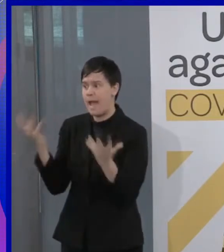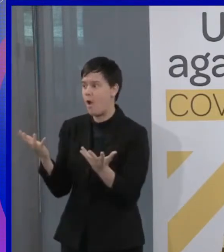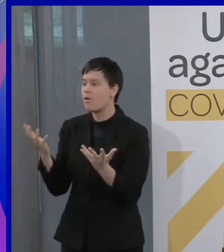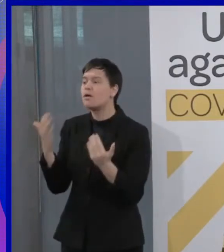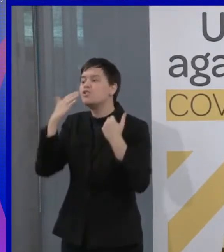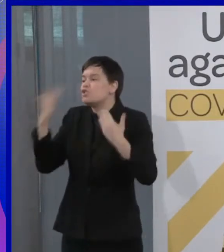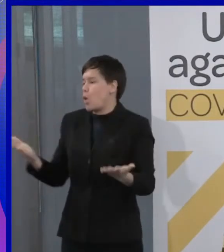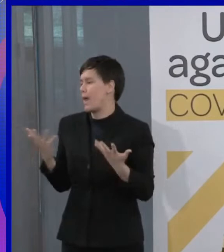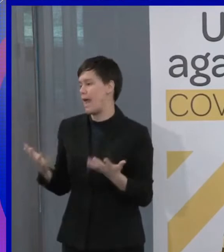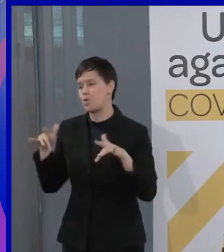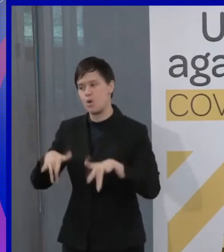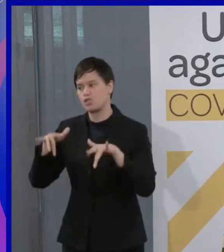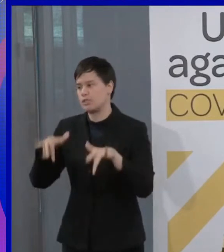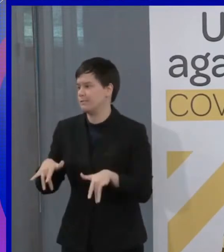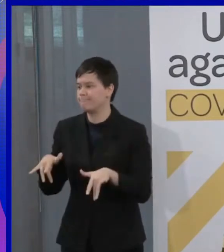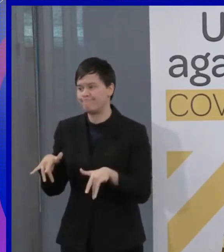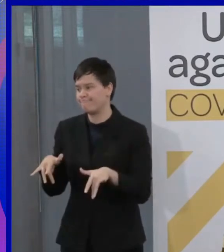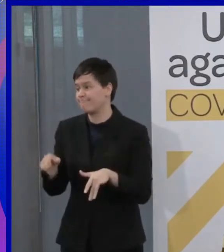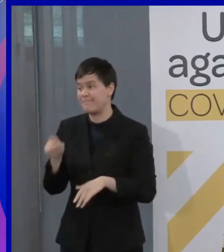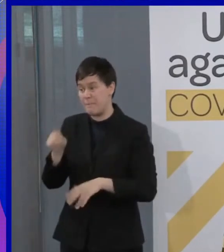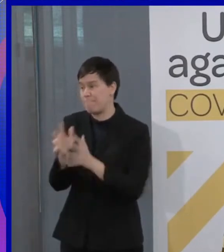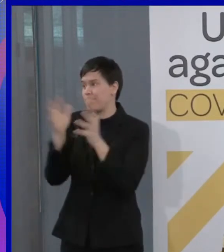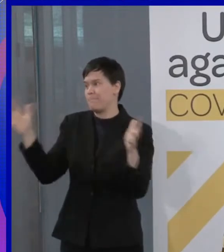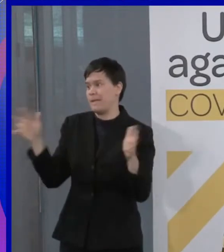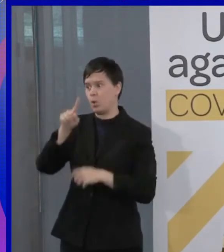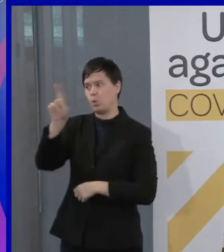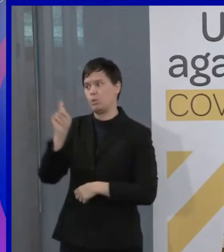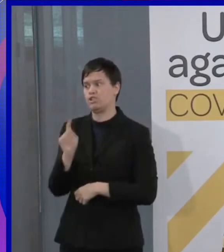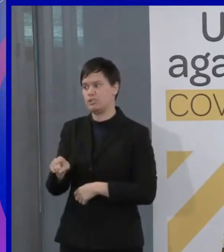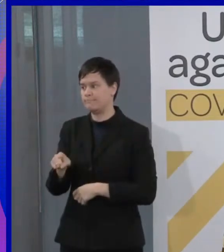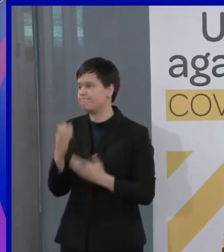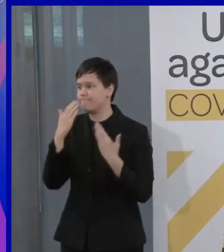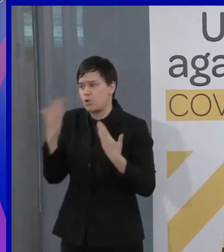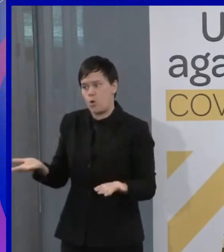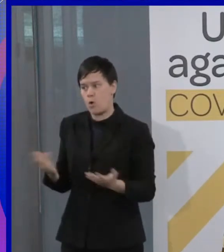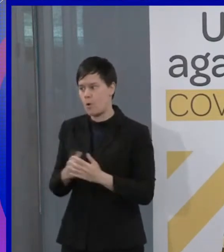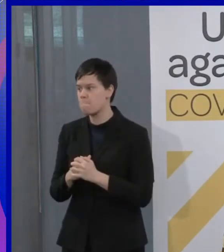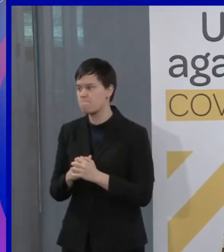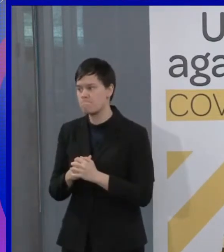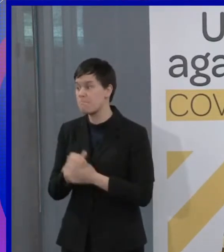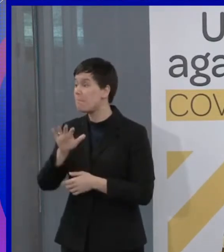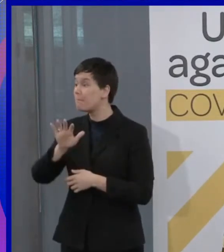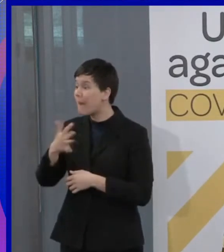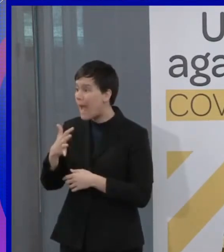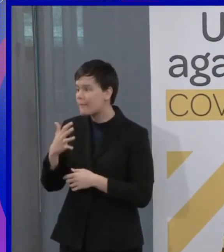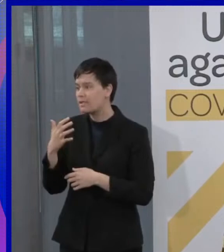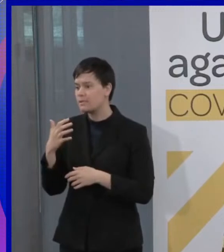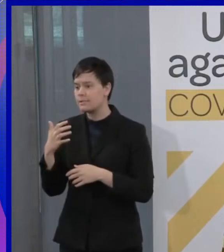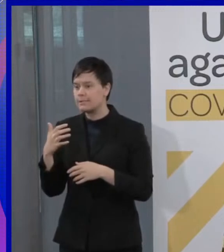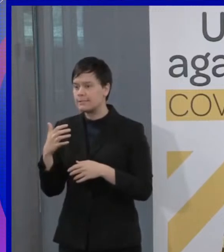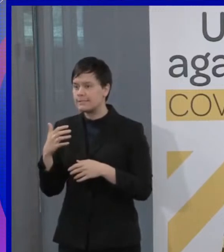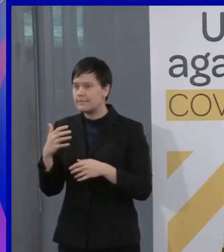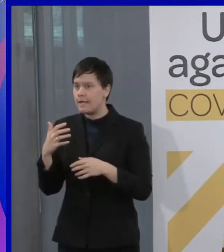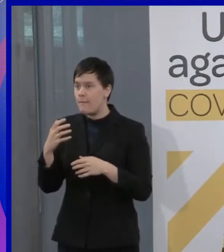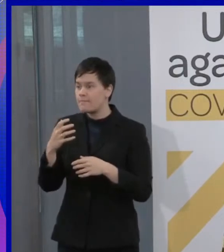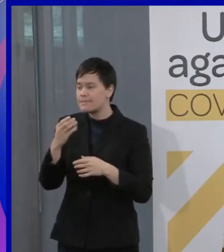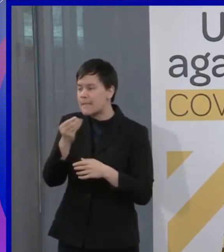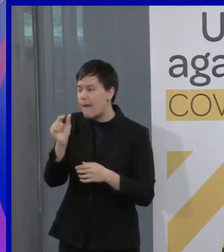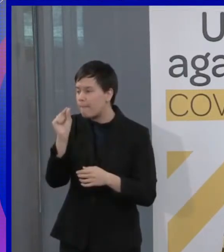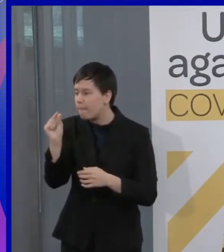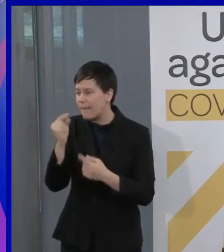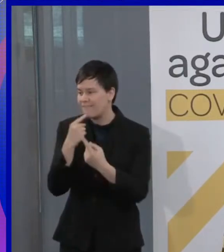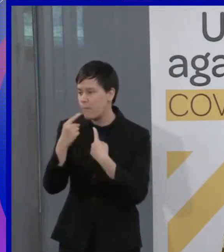what we're trying to answer, those two questions. We may find some clues as to where, but we may still